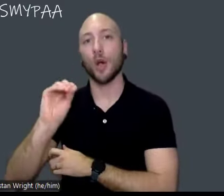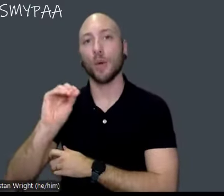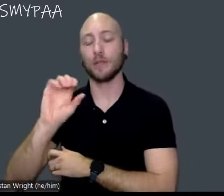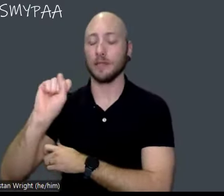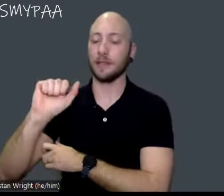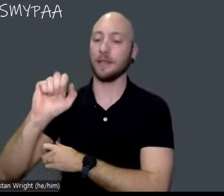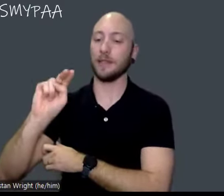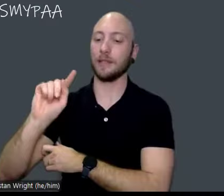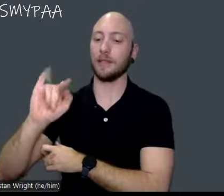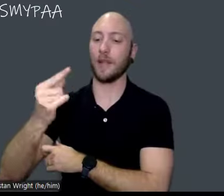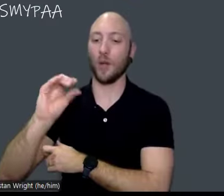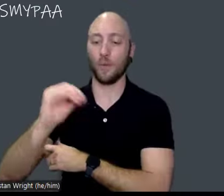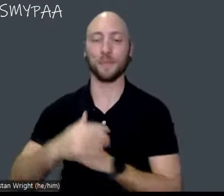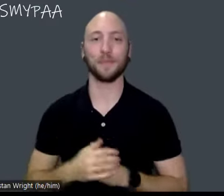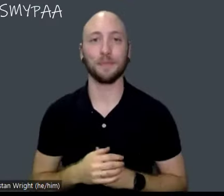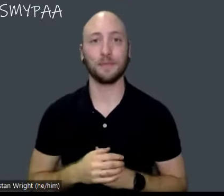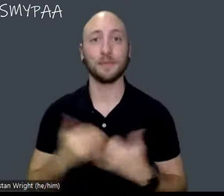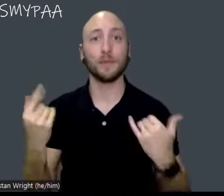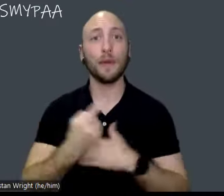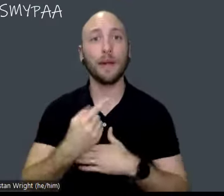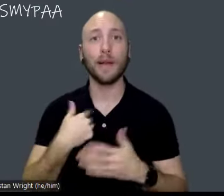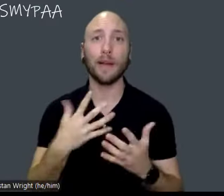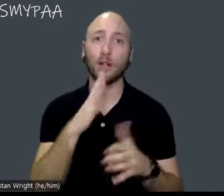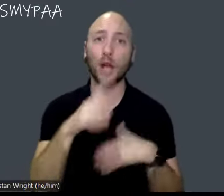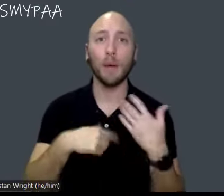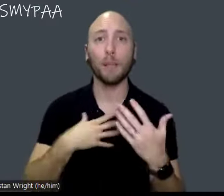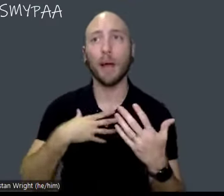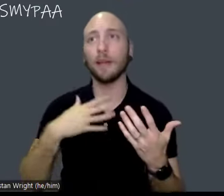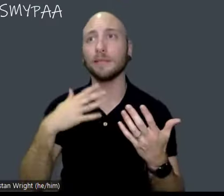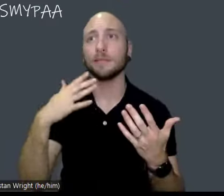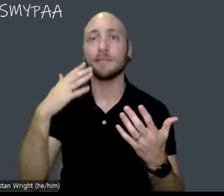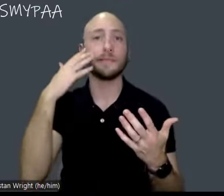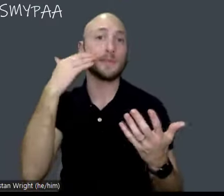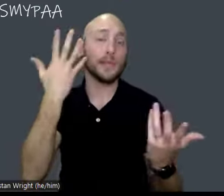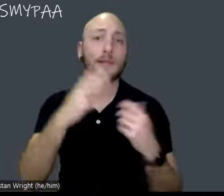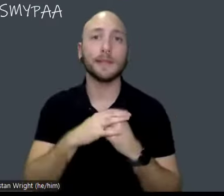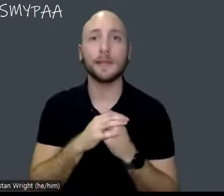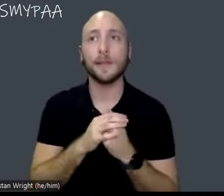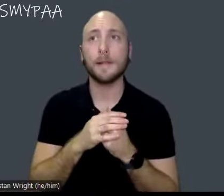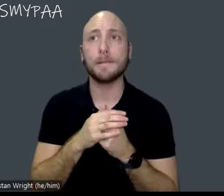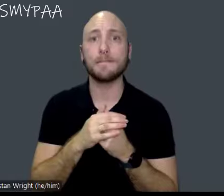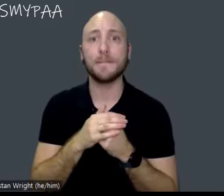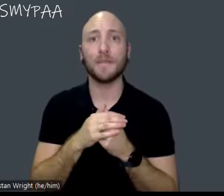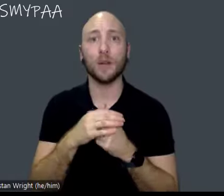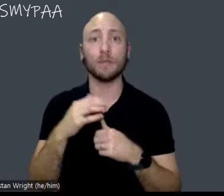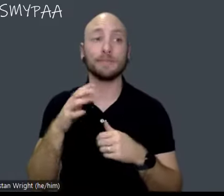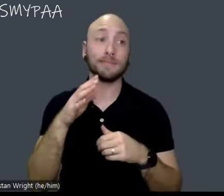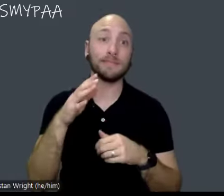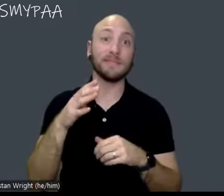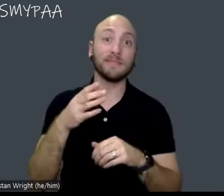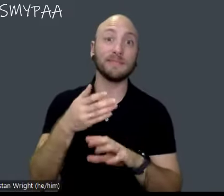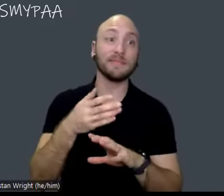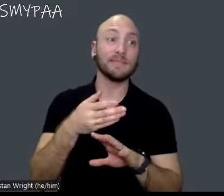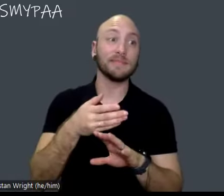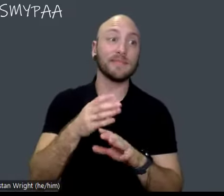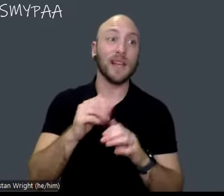And today I'll be speaking a little bit about my experience through getting sober and how I managed to do